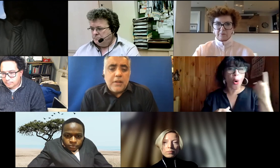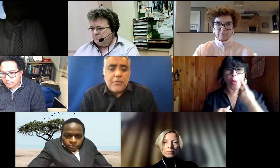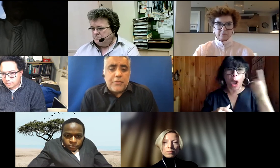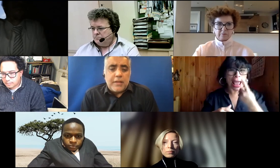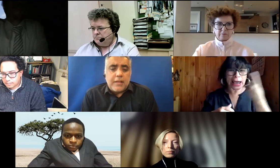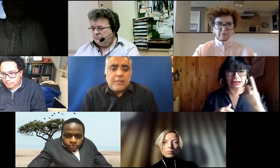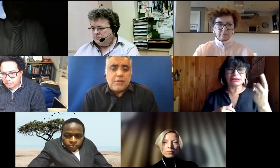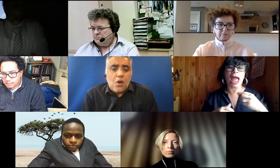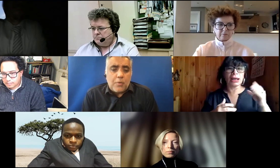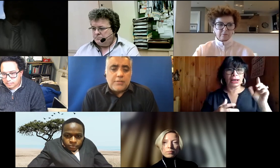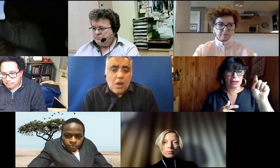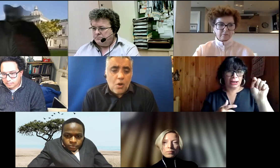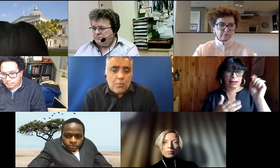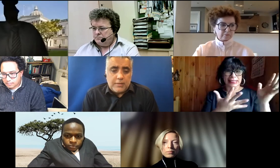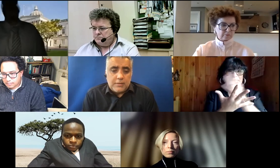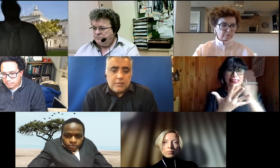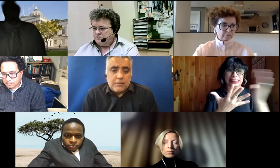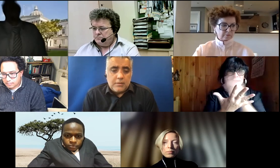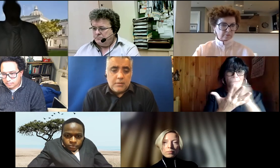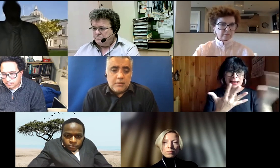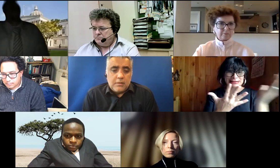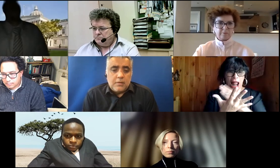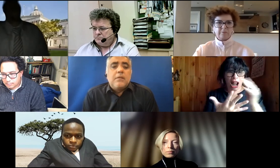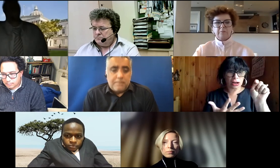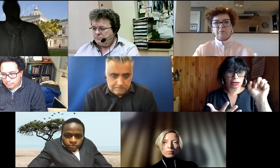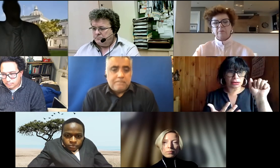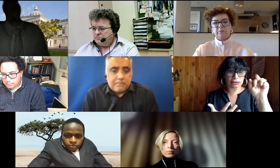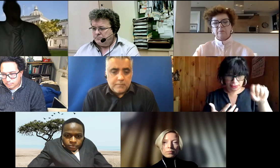And another thing, it's always